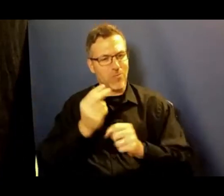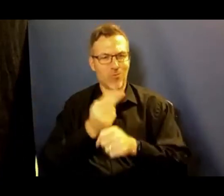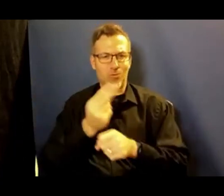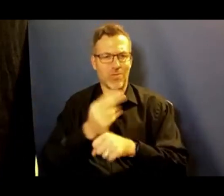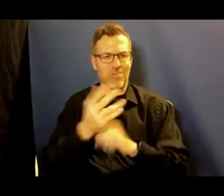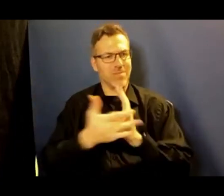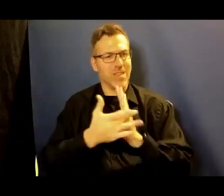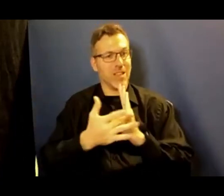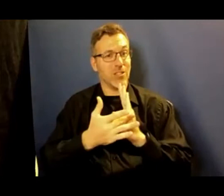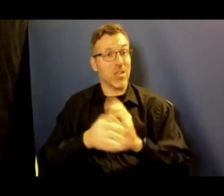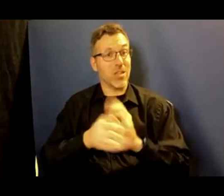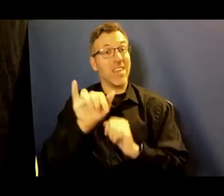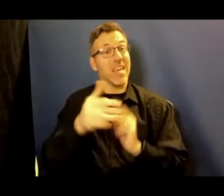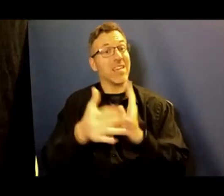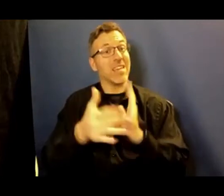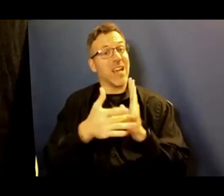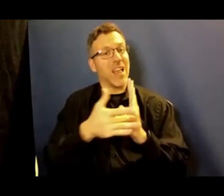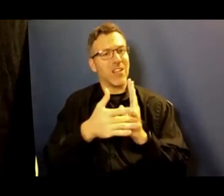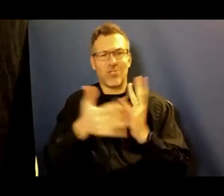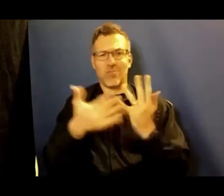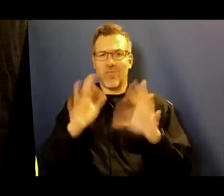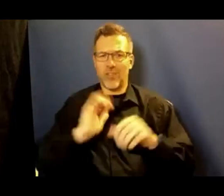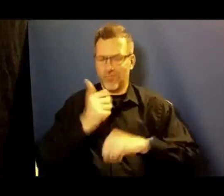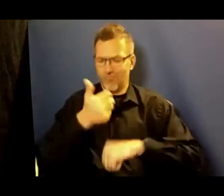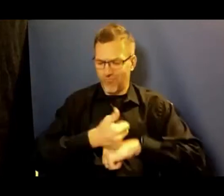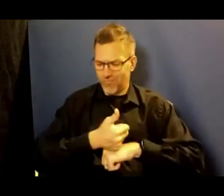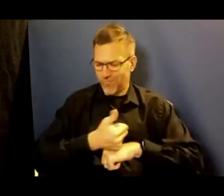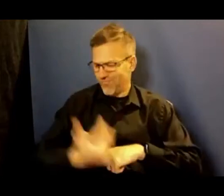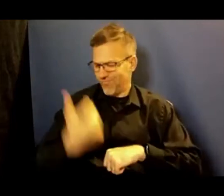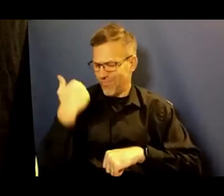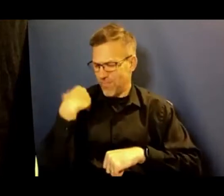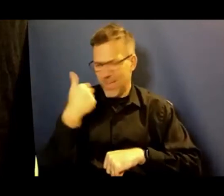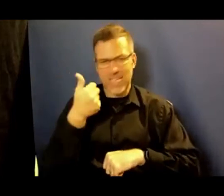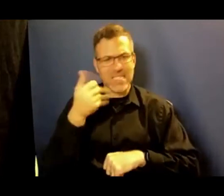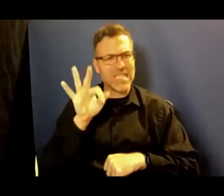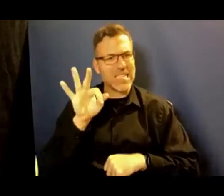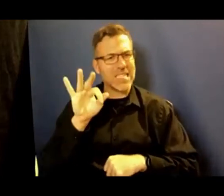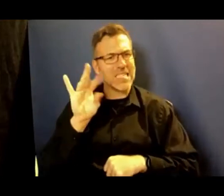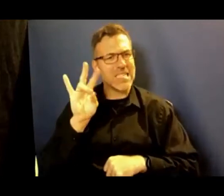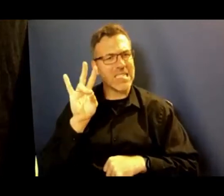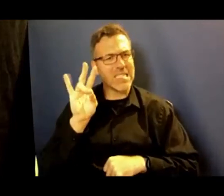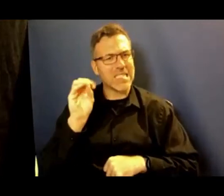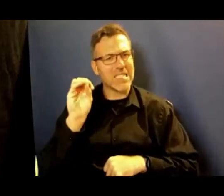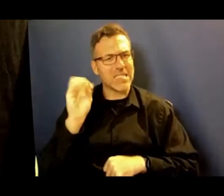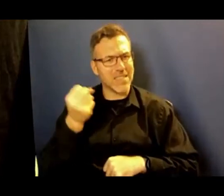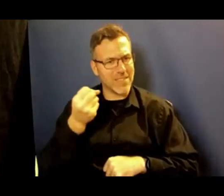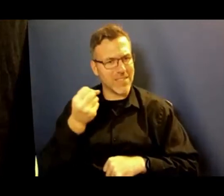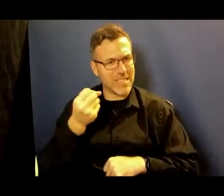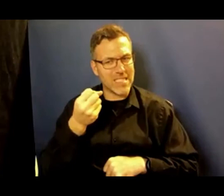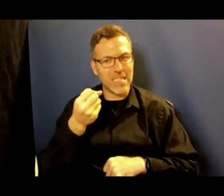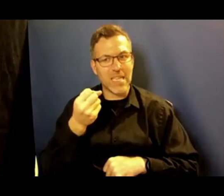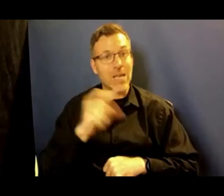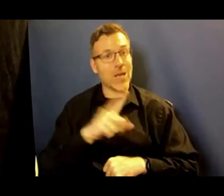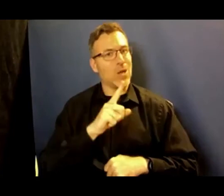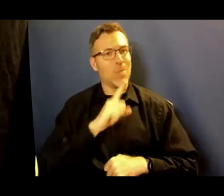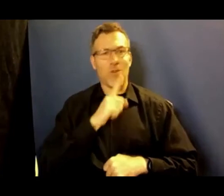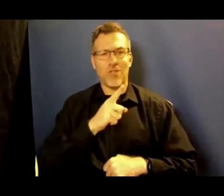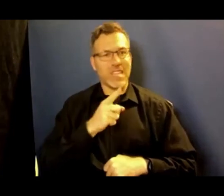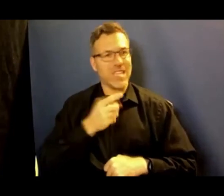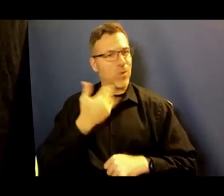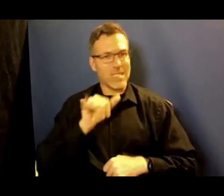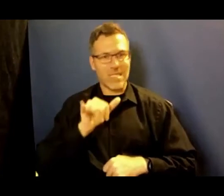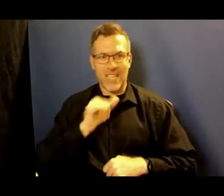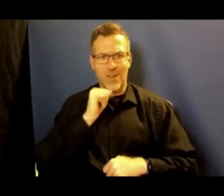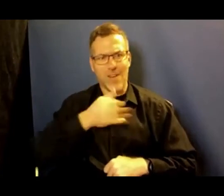the 1970s, but we've had trouble using it because the messenger RNA falls apart. So we had